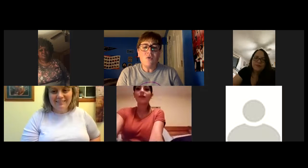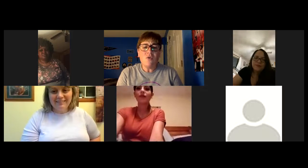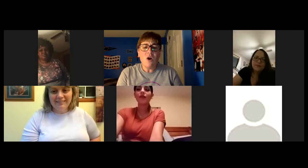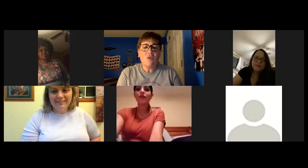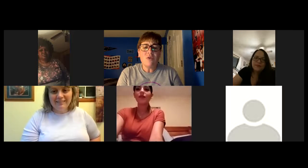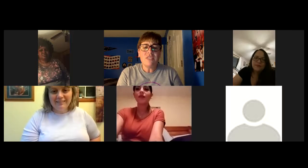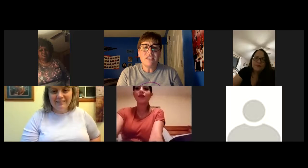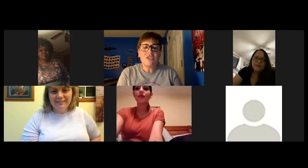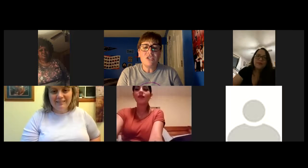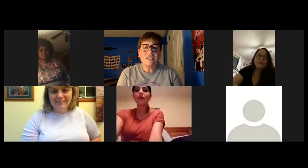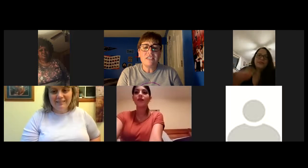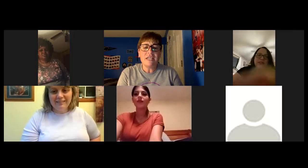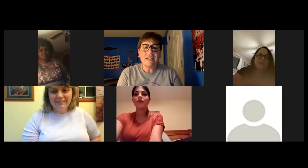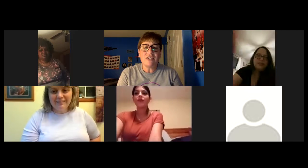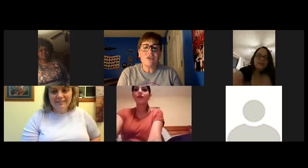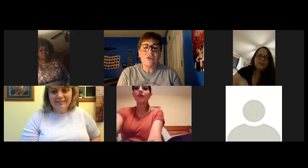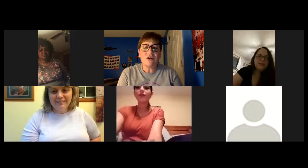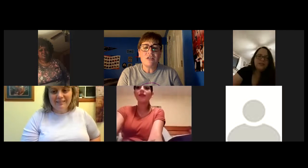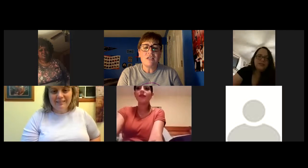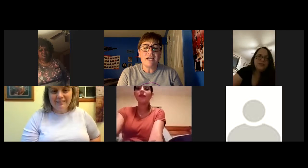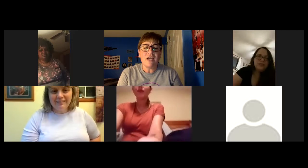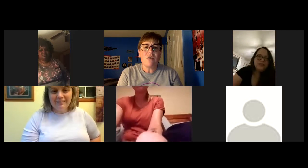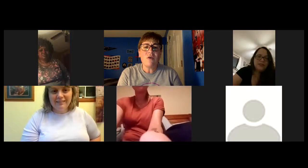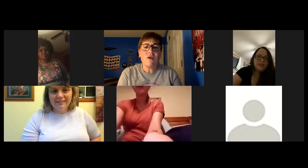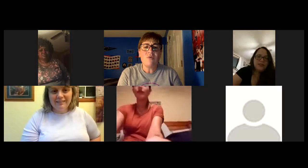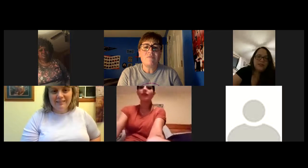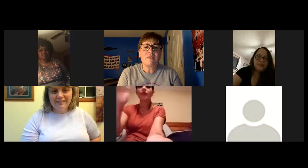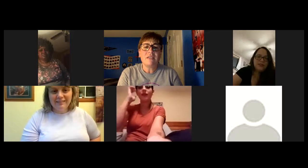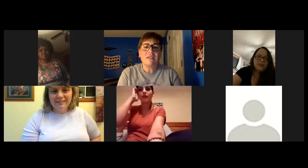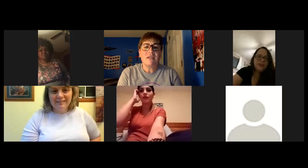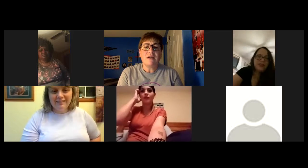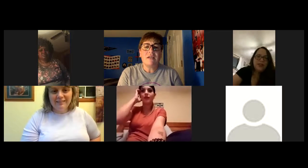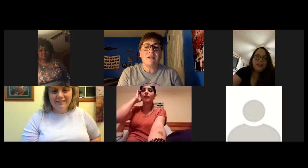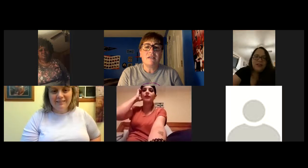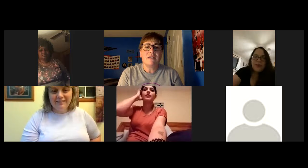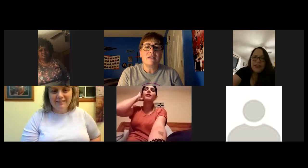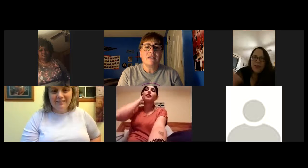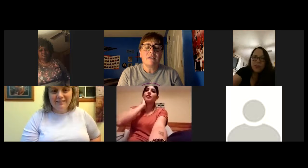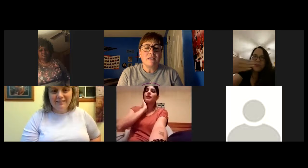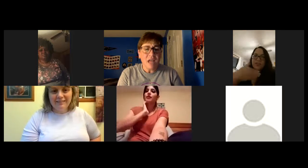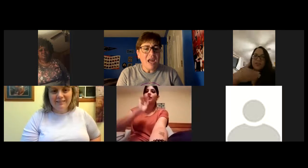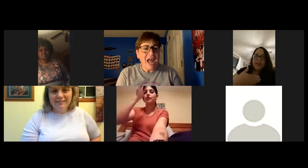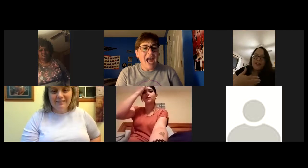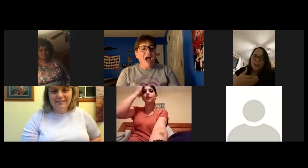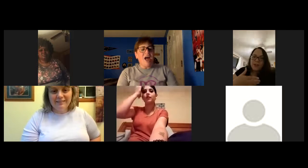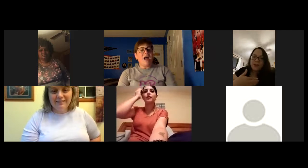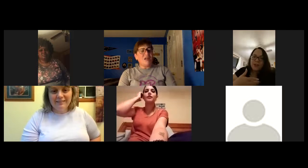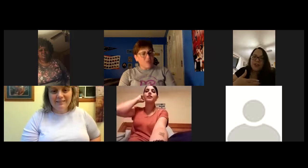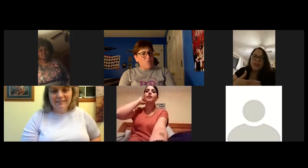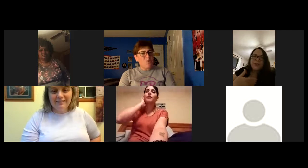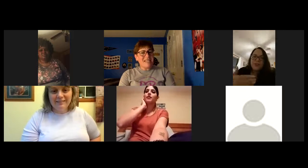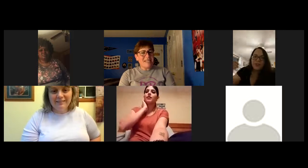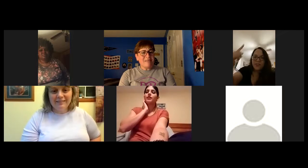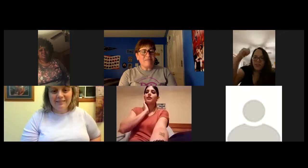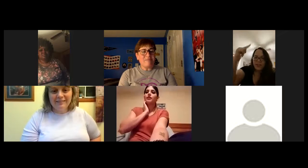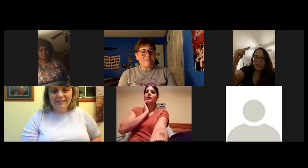Oh no. Oh, Rose said that she couldn't see. I needed to turn on the light. Oh. It would help whenever you step back from the computer if